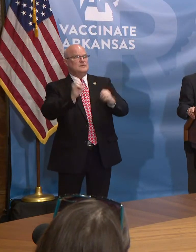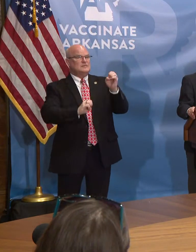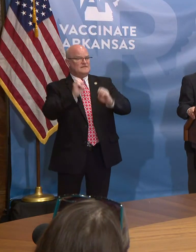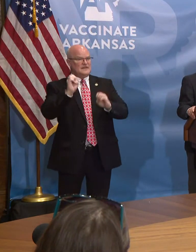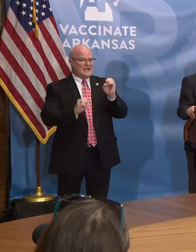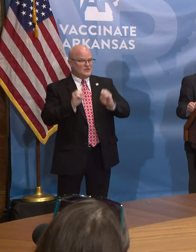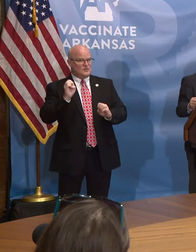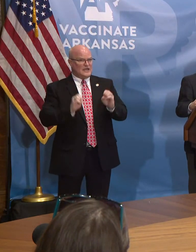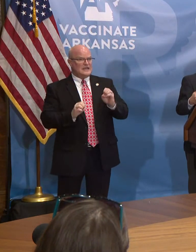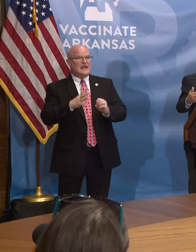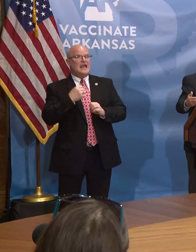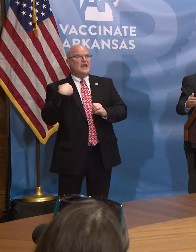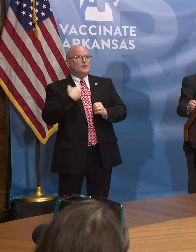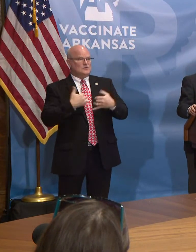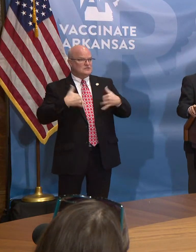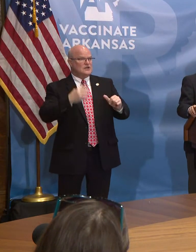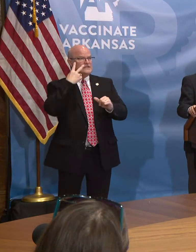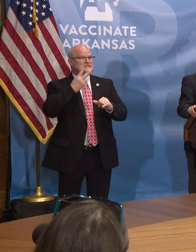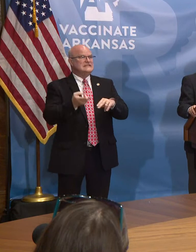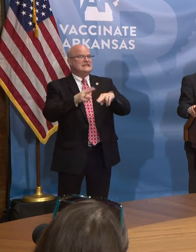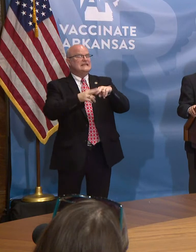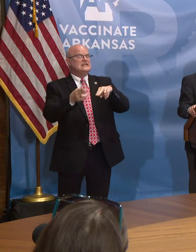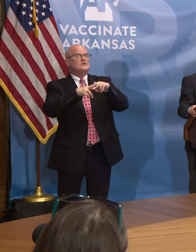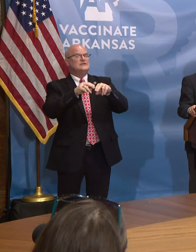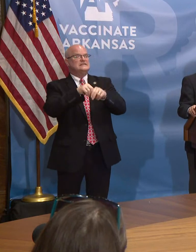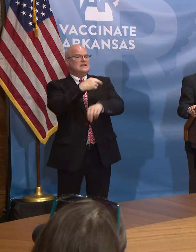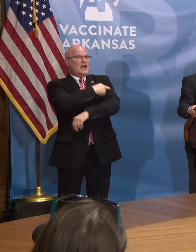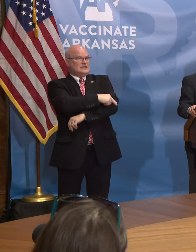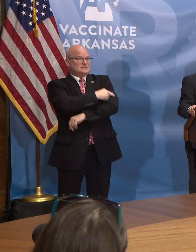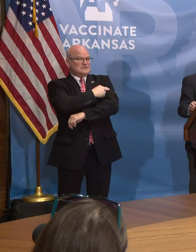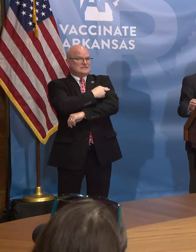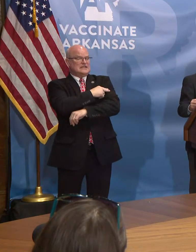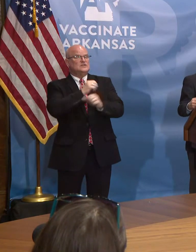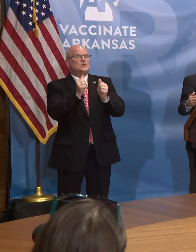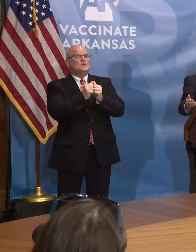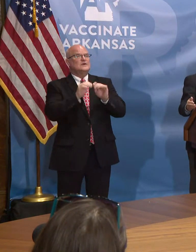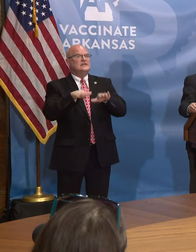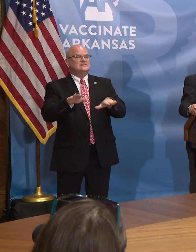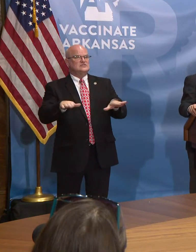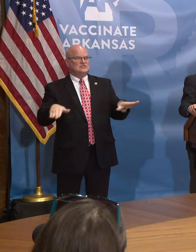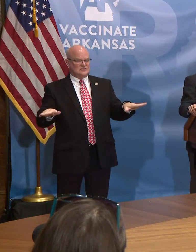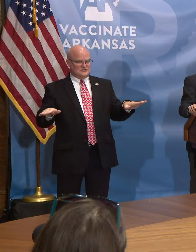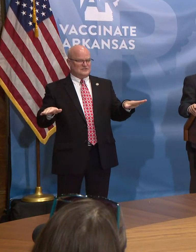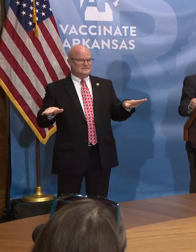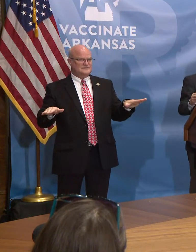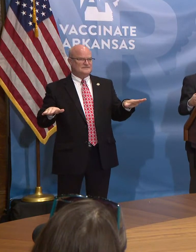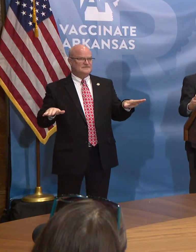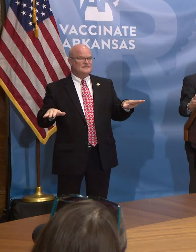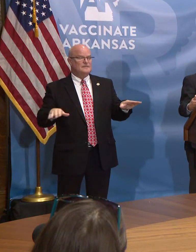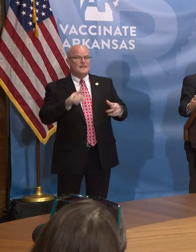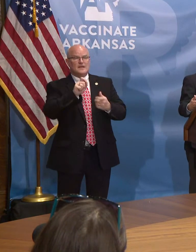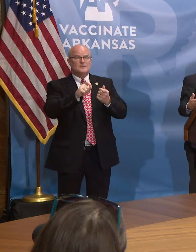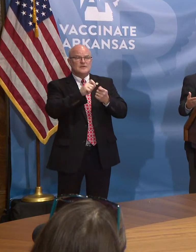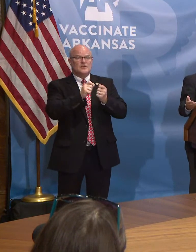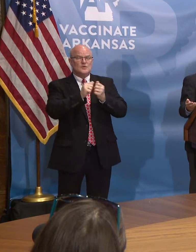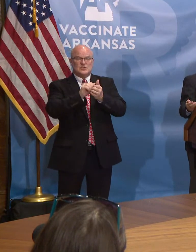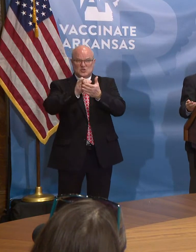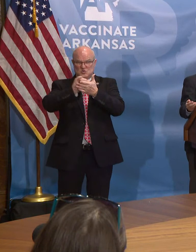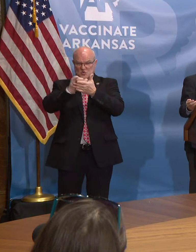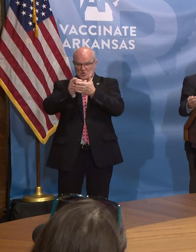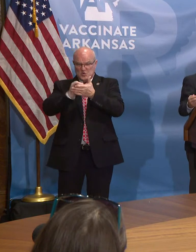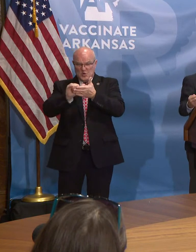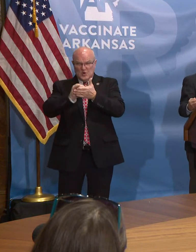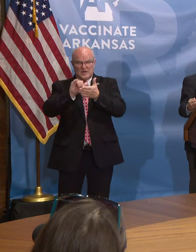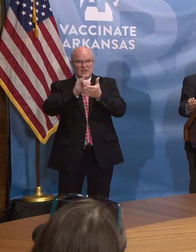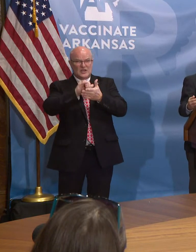evaluated. And we are starting to see increases in hospitalizations in childhood cases, primarily in New York and New